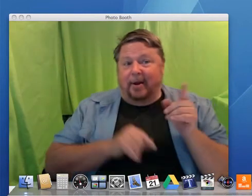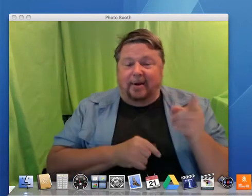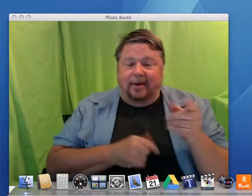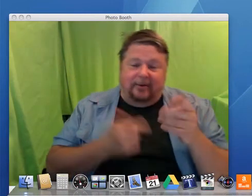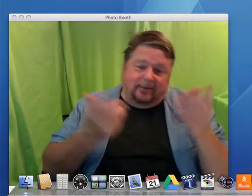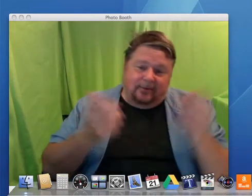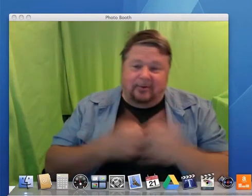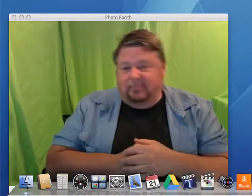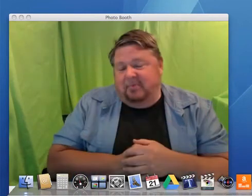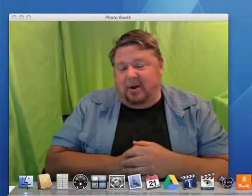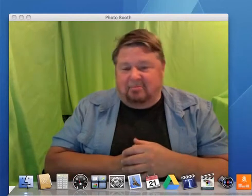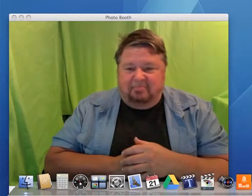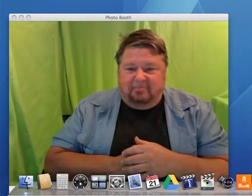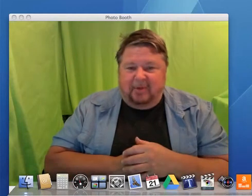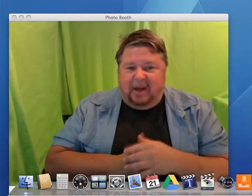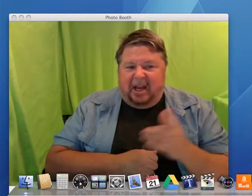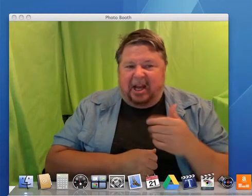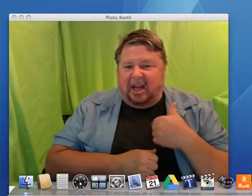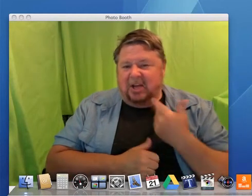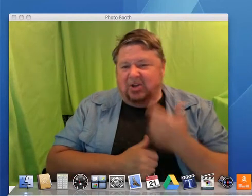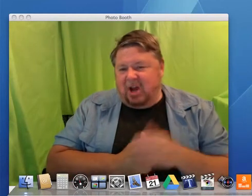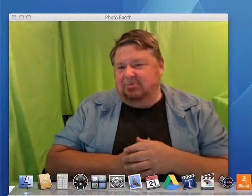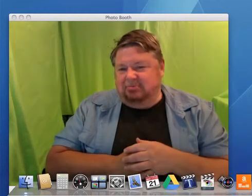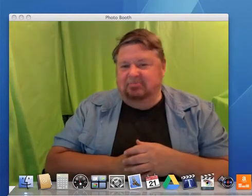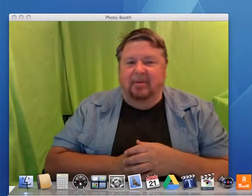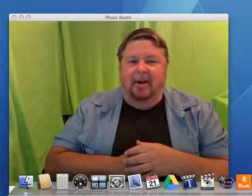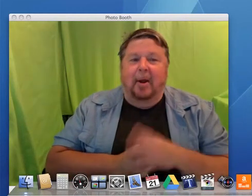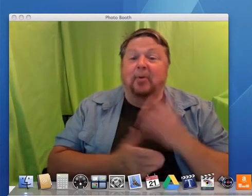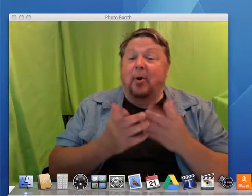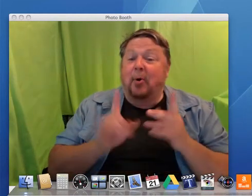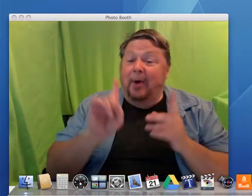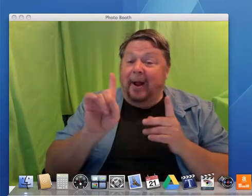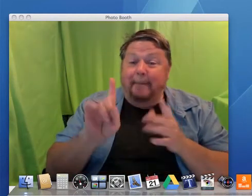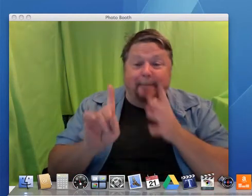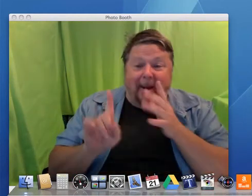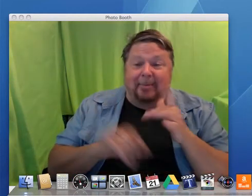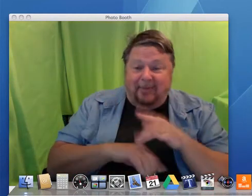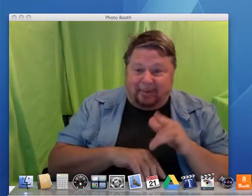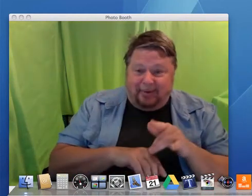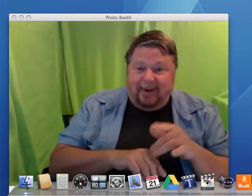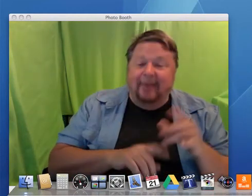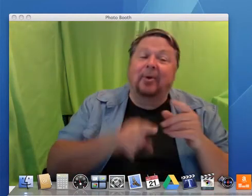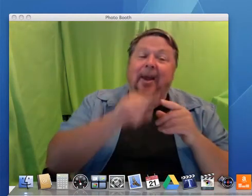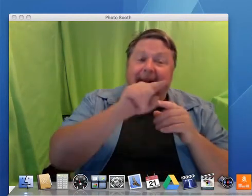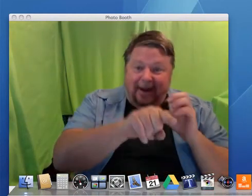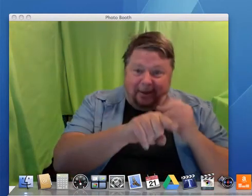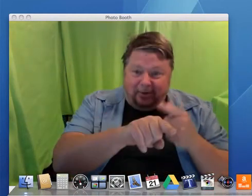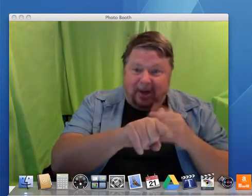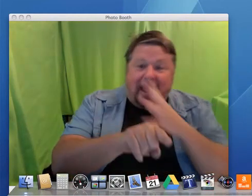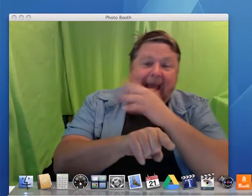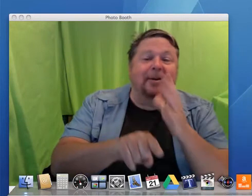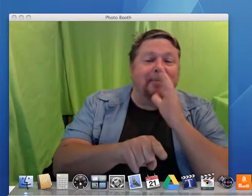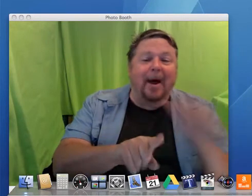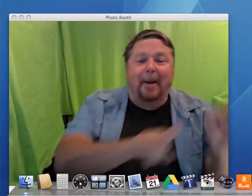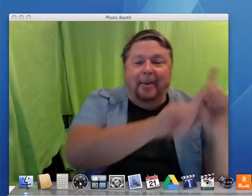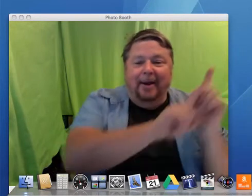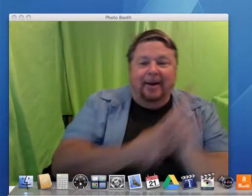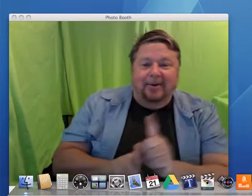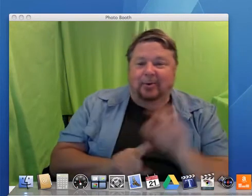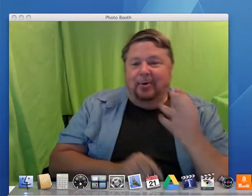but he's young. So mom's available. So get EMG and his